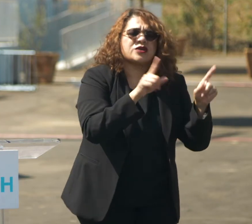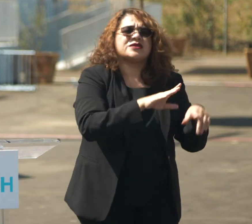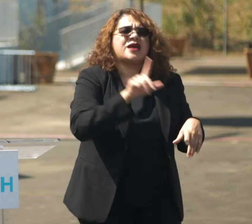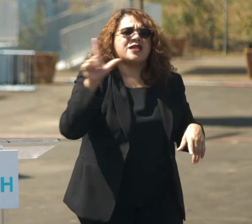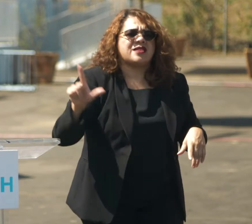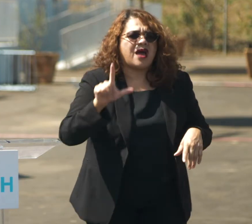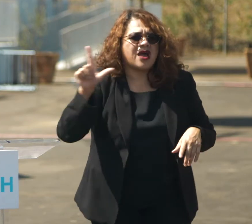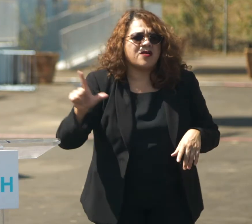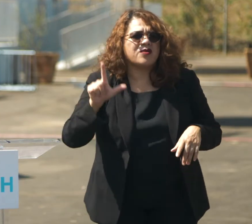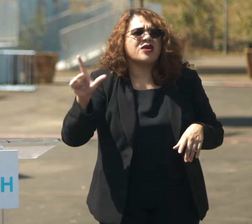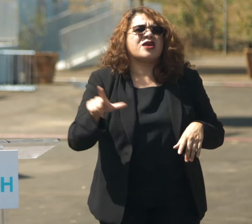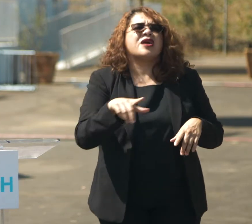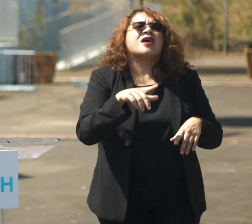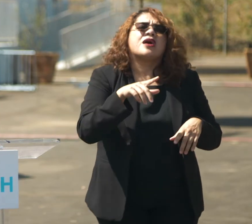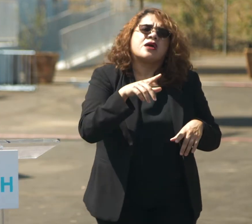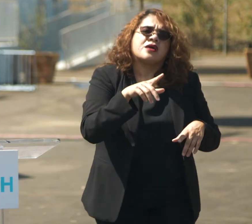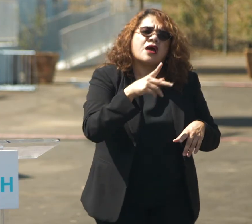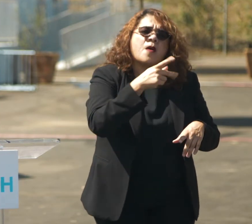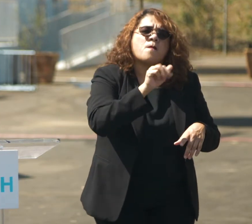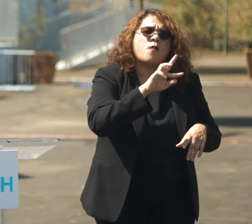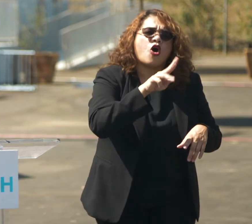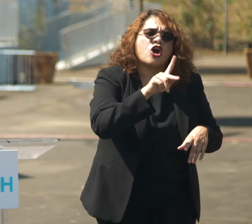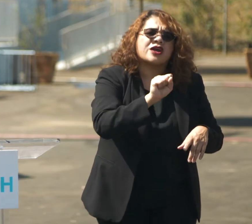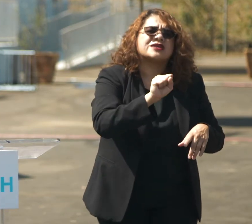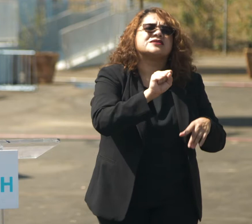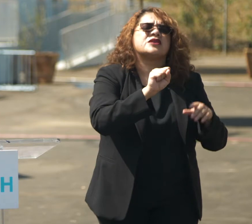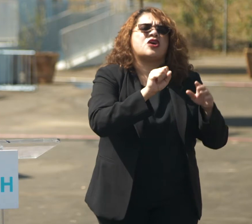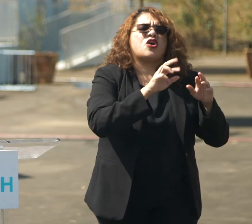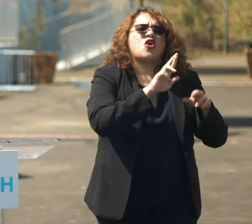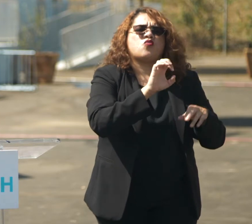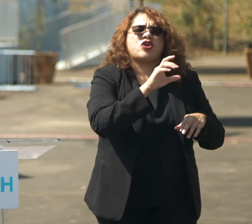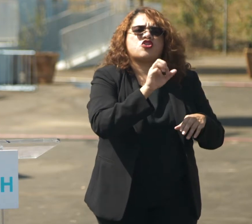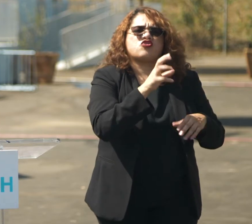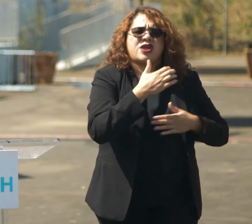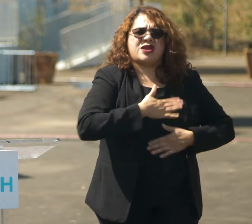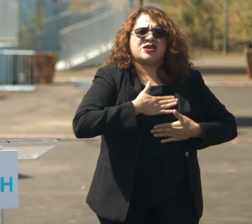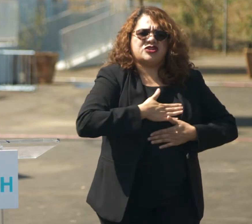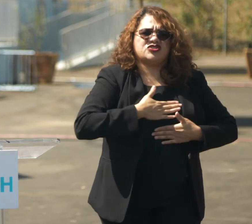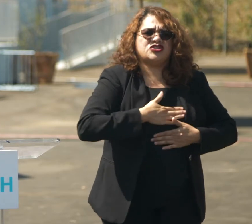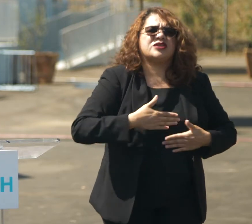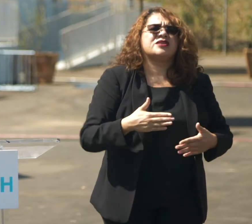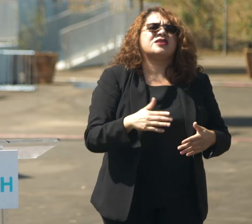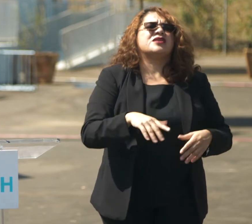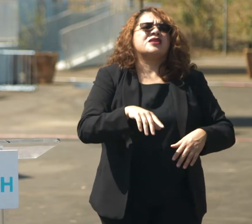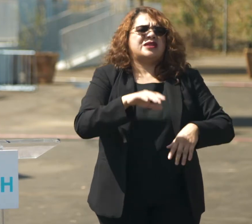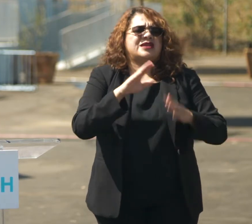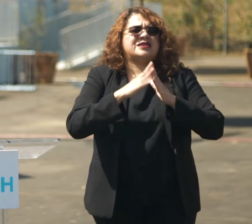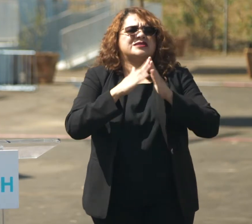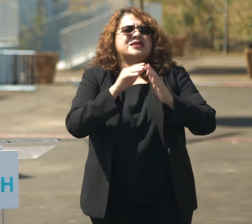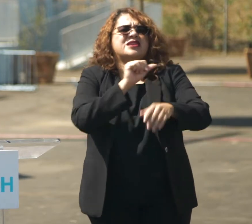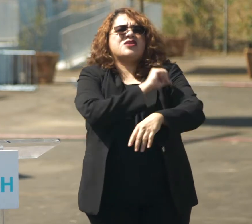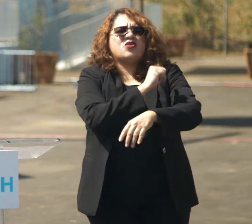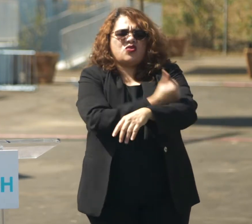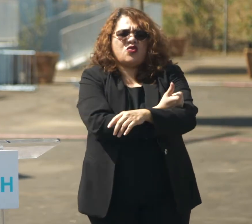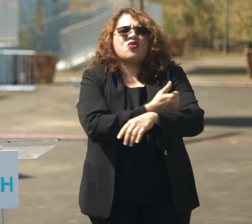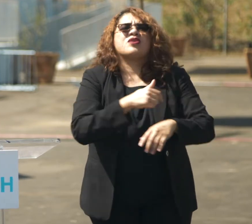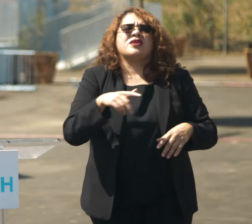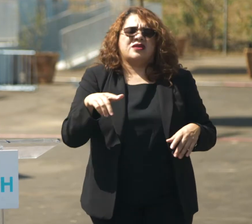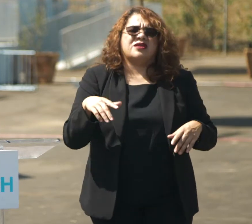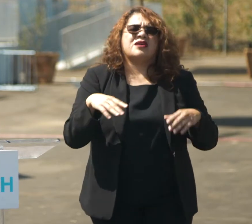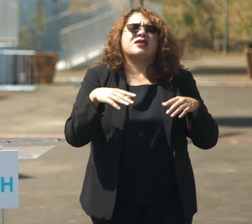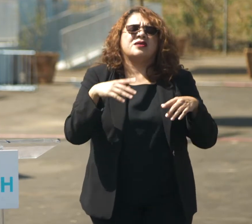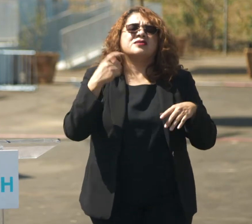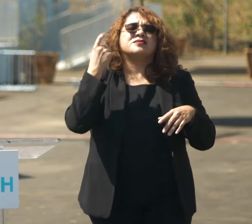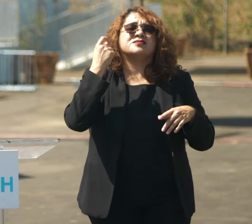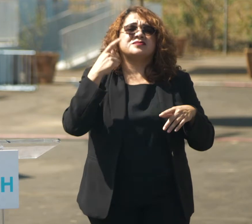the Library and Parks, Recreation and Marine Departments, and the City Attorney's Office. Since the start of the pandemic, Long Beach has taken a number of new measures